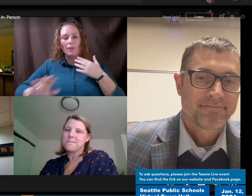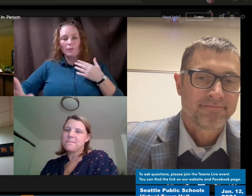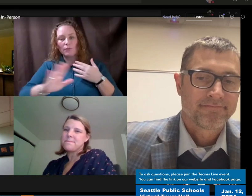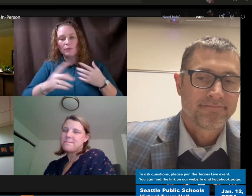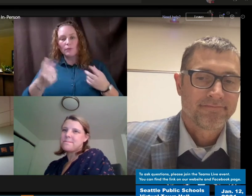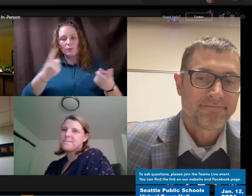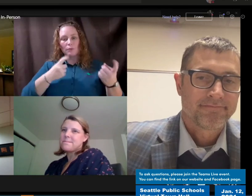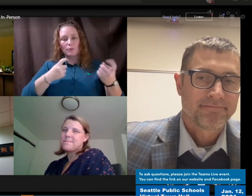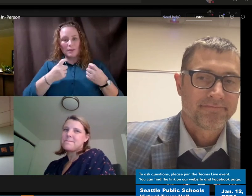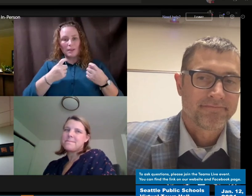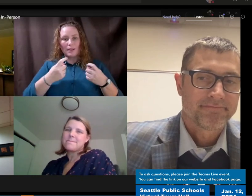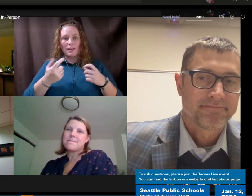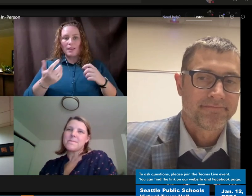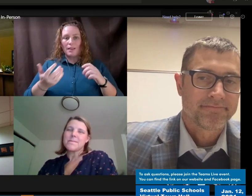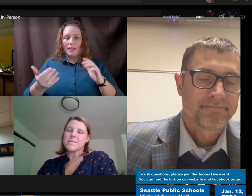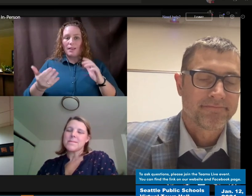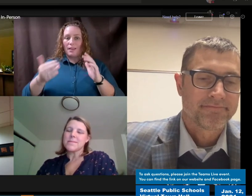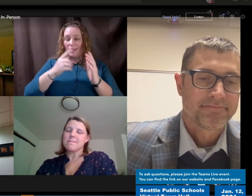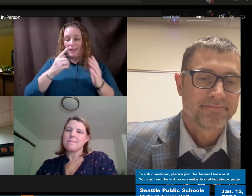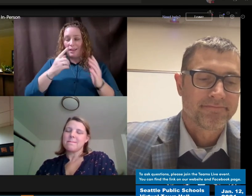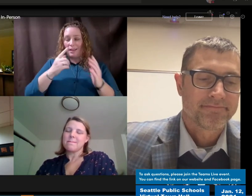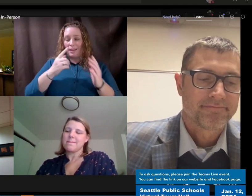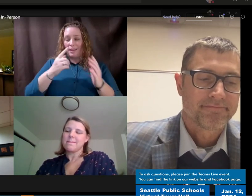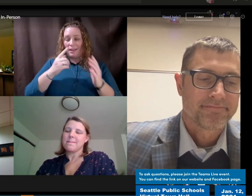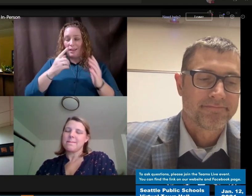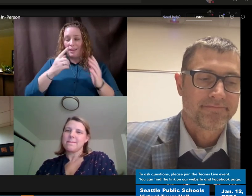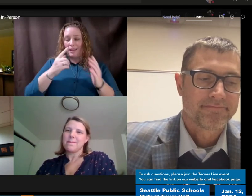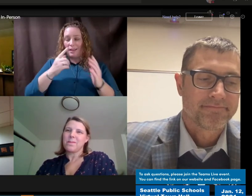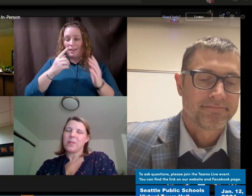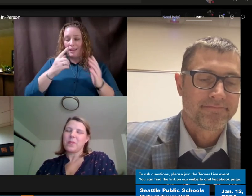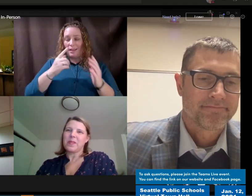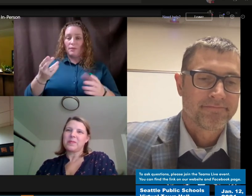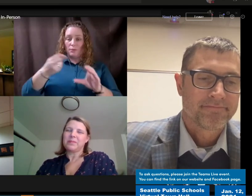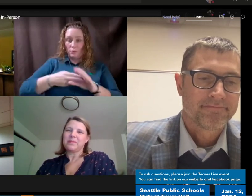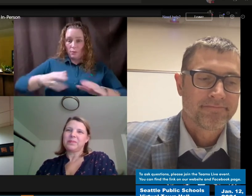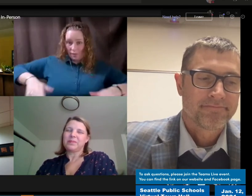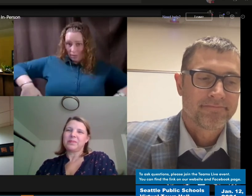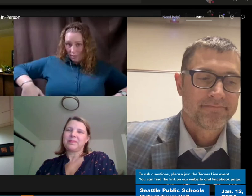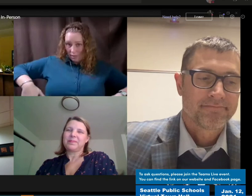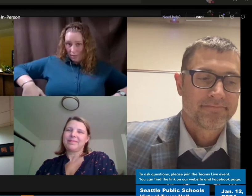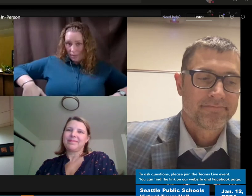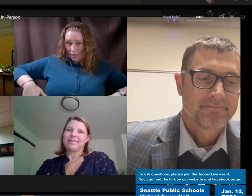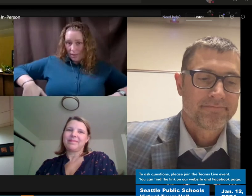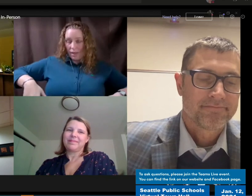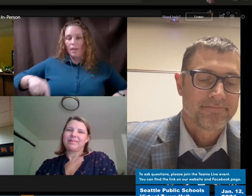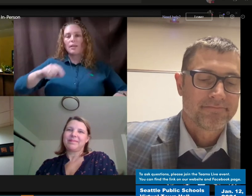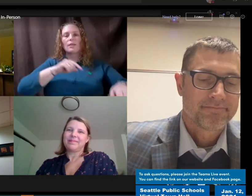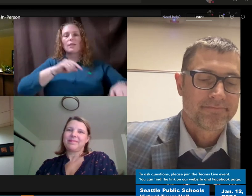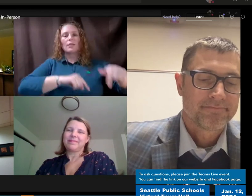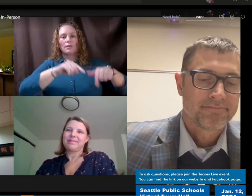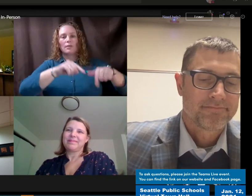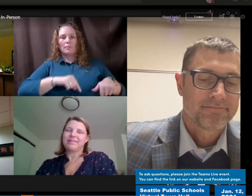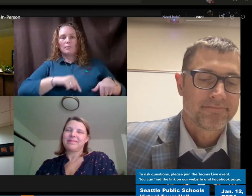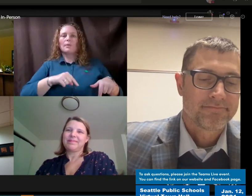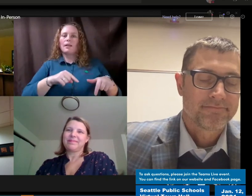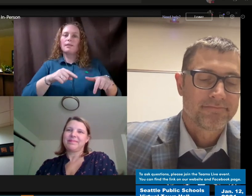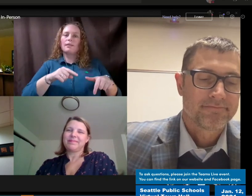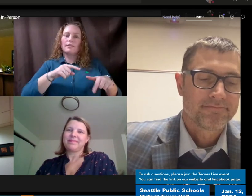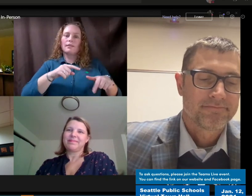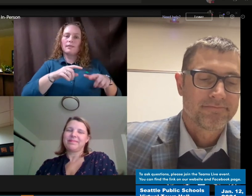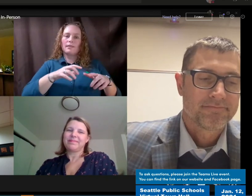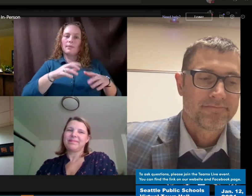Again, I would suggest if you join tardy to this that you can go back to the beginning. There's a lot of good information at the beginning about the work that's